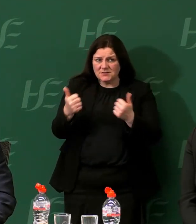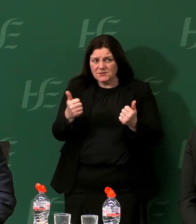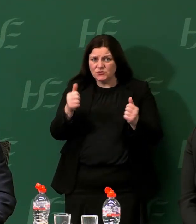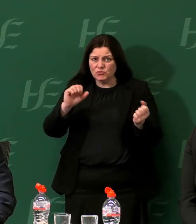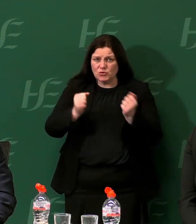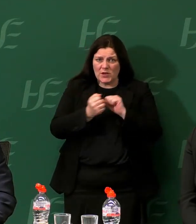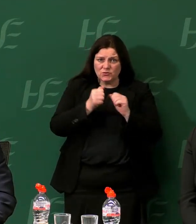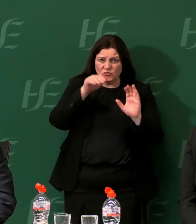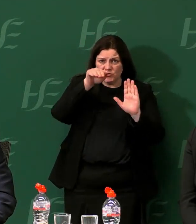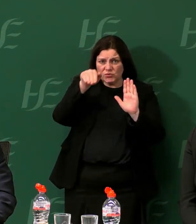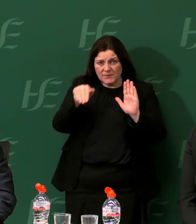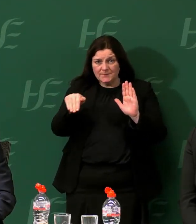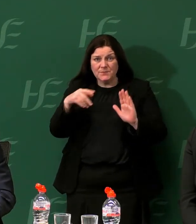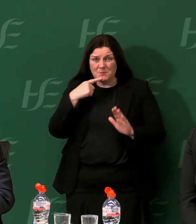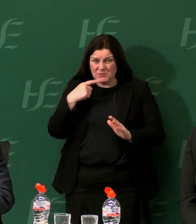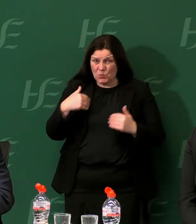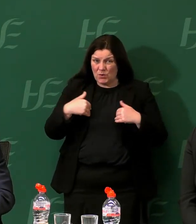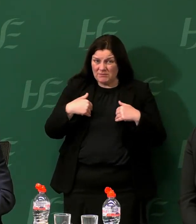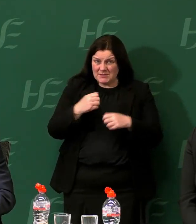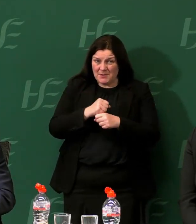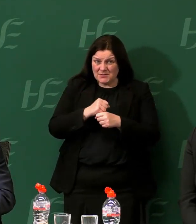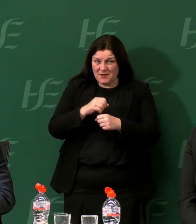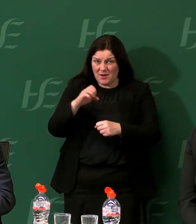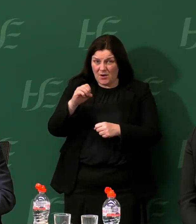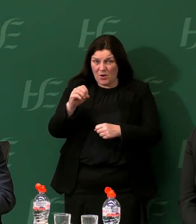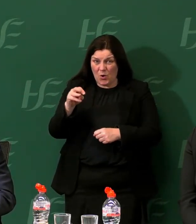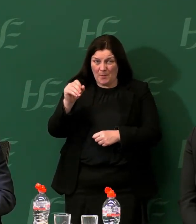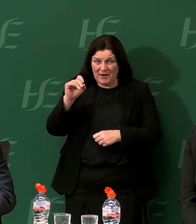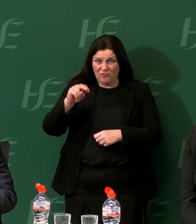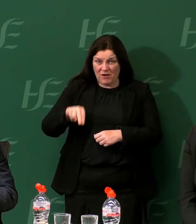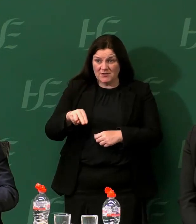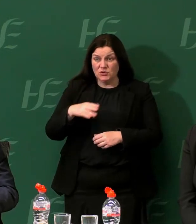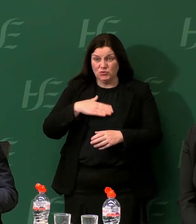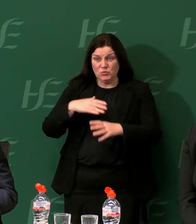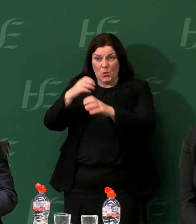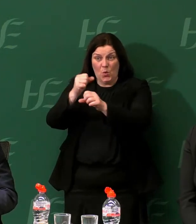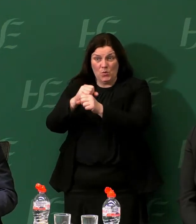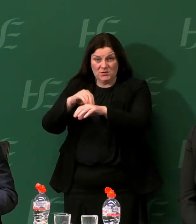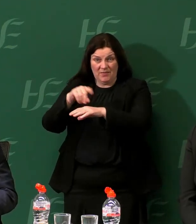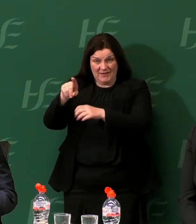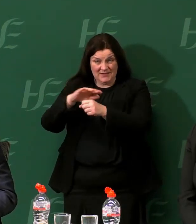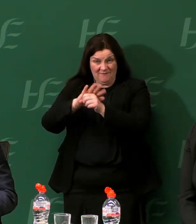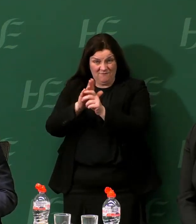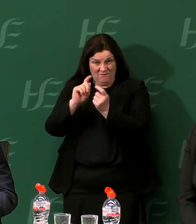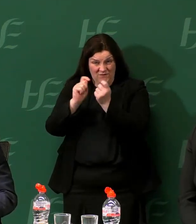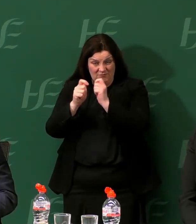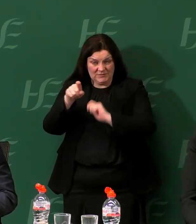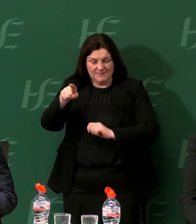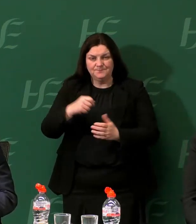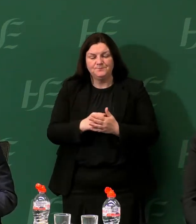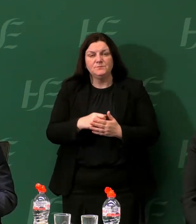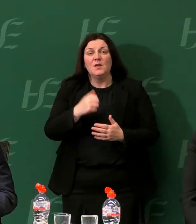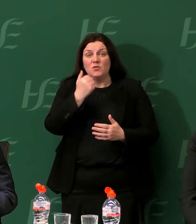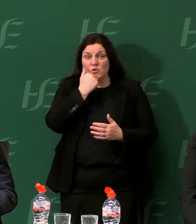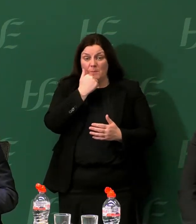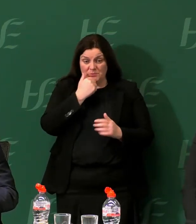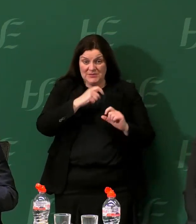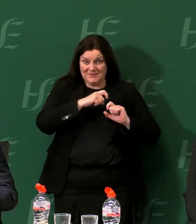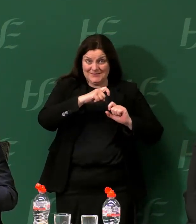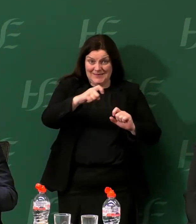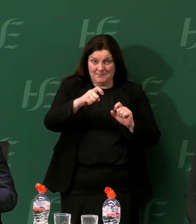about the Omicron variant? If we just hold the Omicron variant for a second, the numbers that have stabilised at the hospital